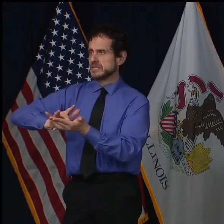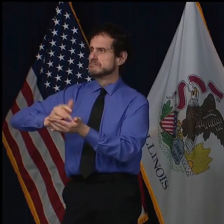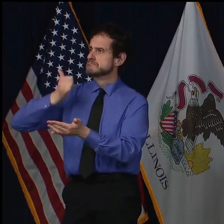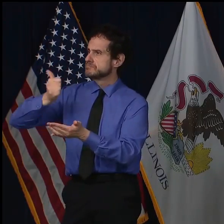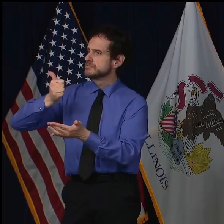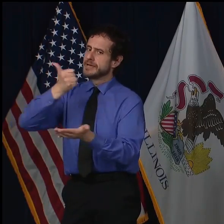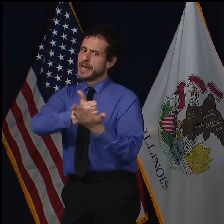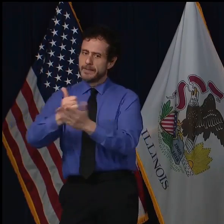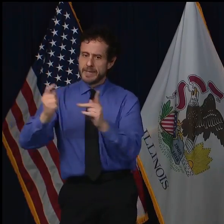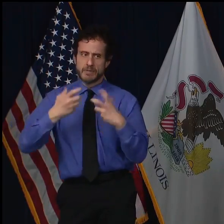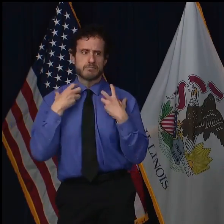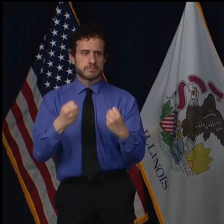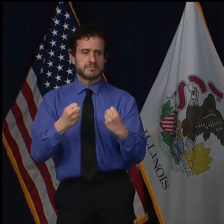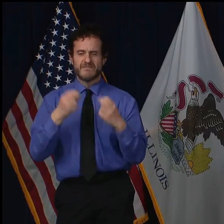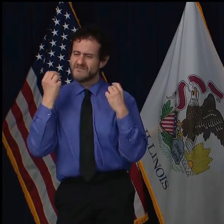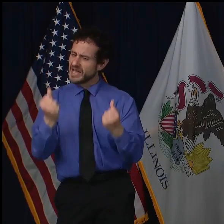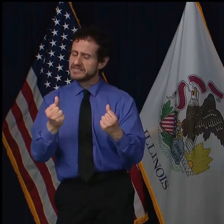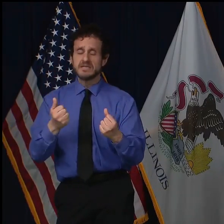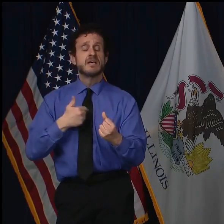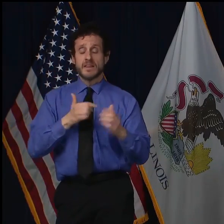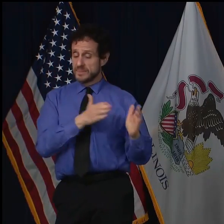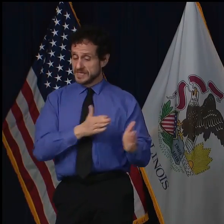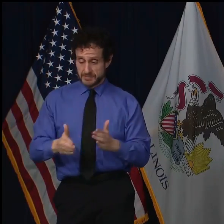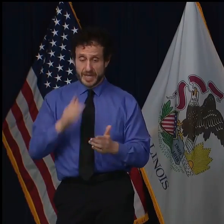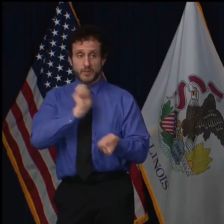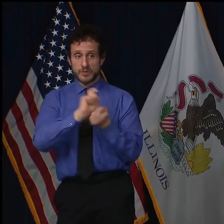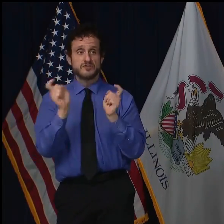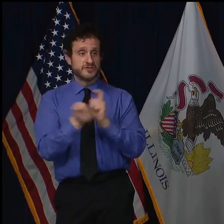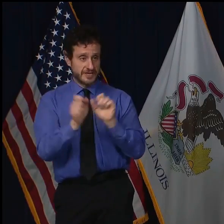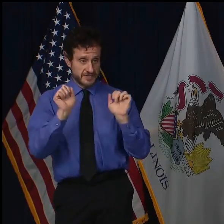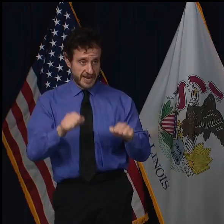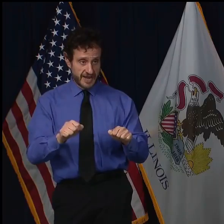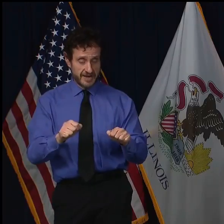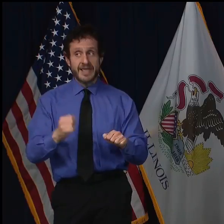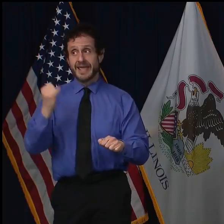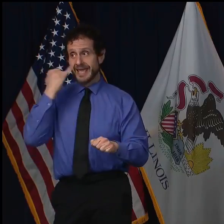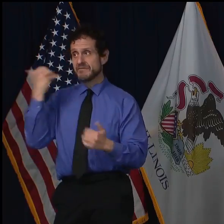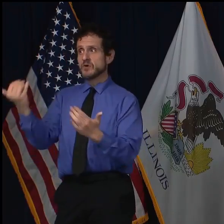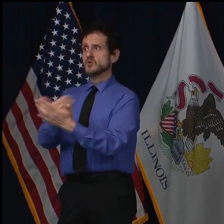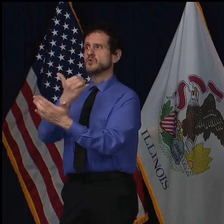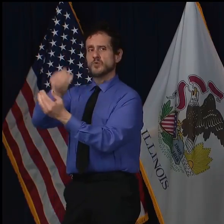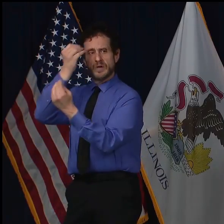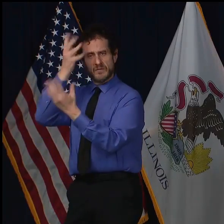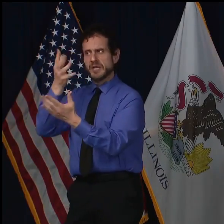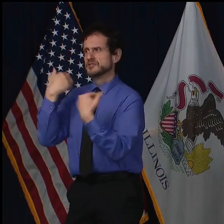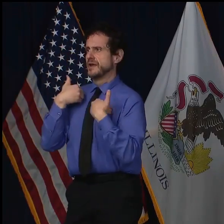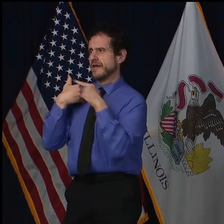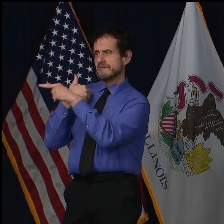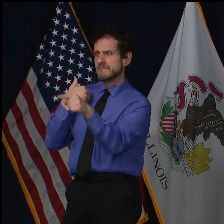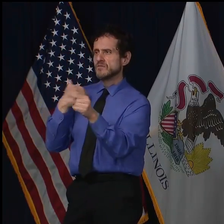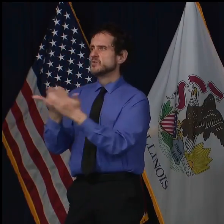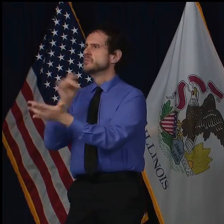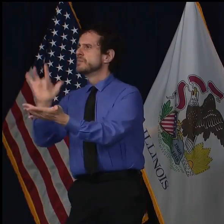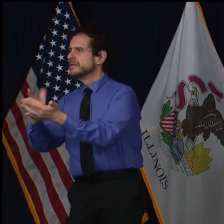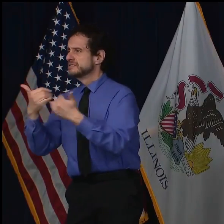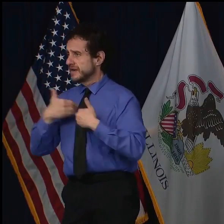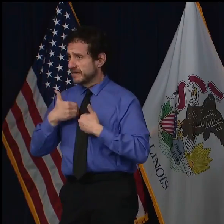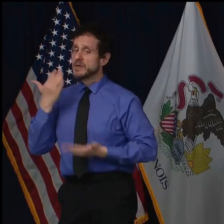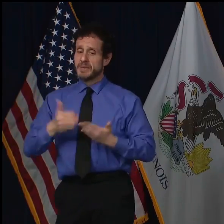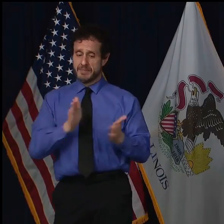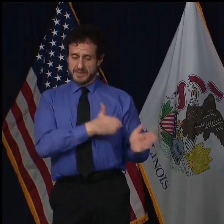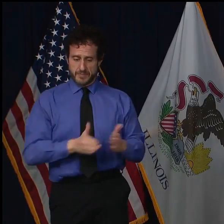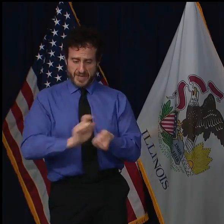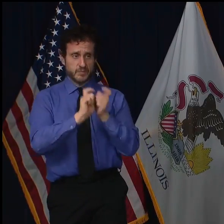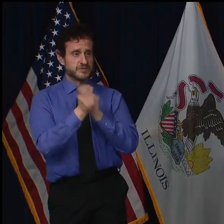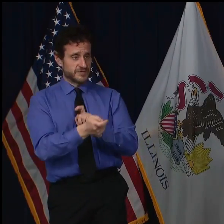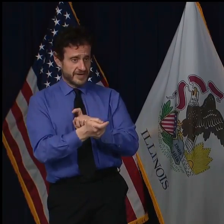This plan can evolve. I've said that we're going to change the playbook if we need to, because